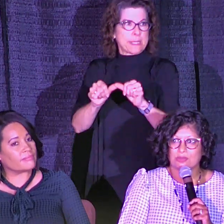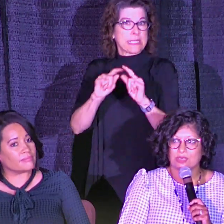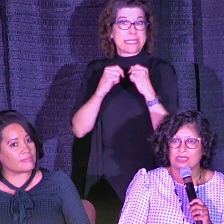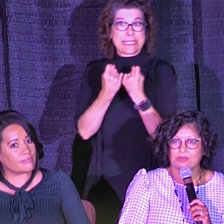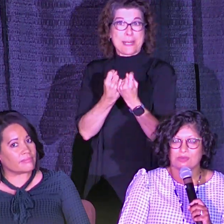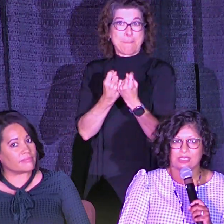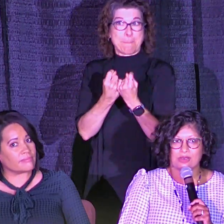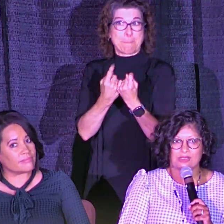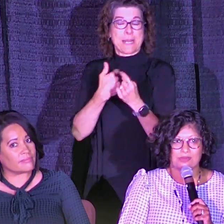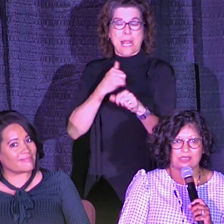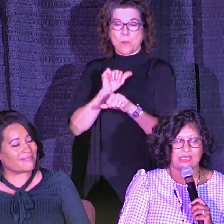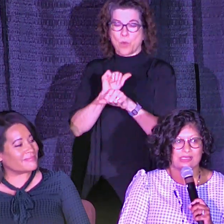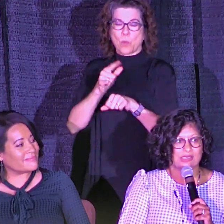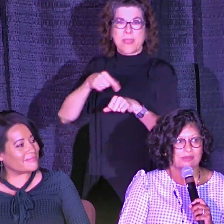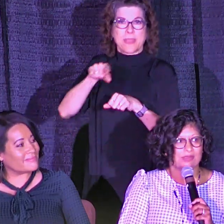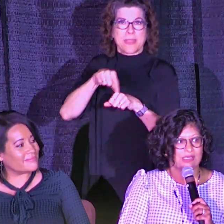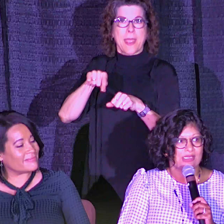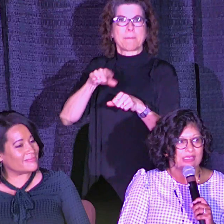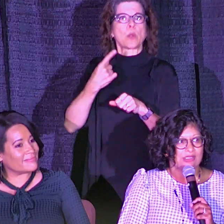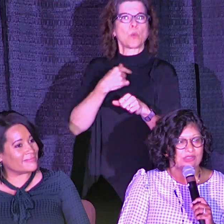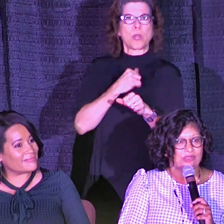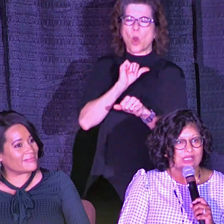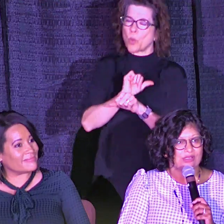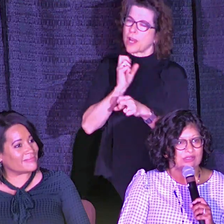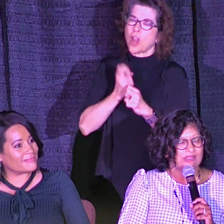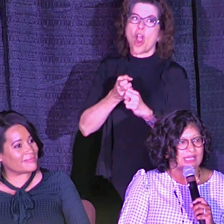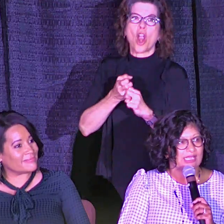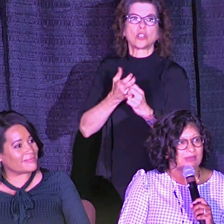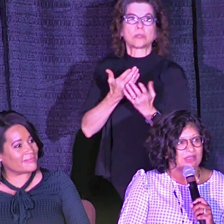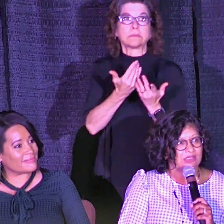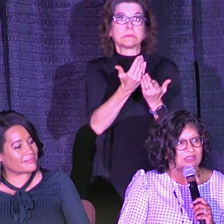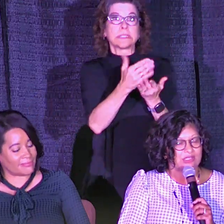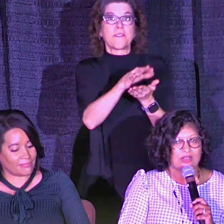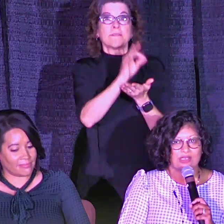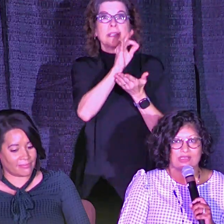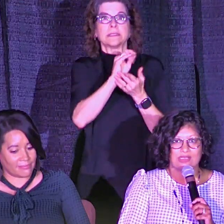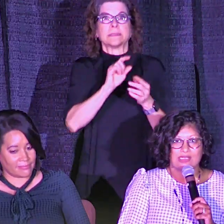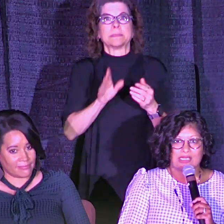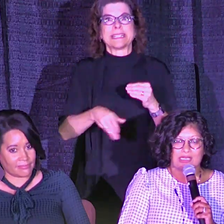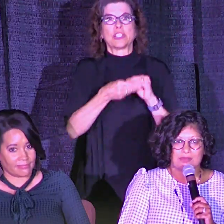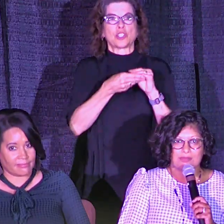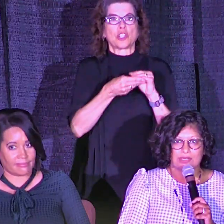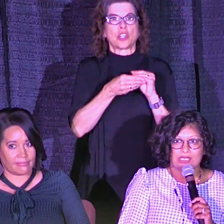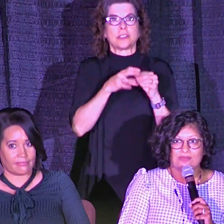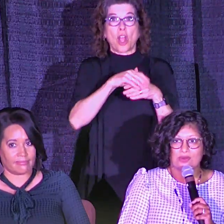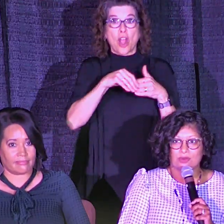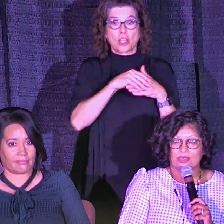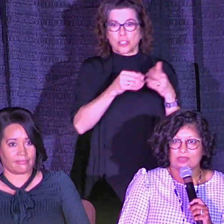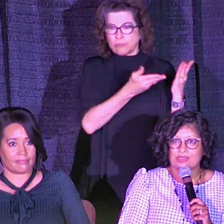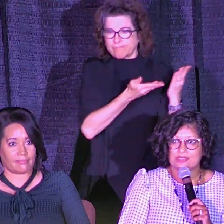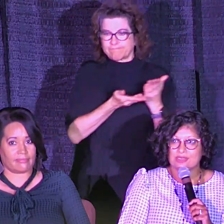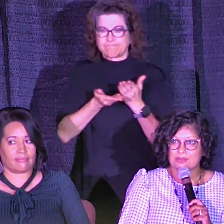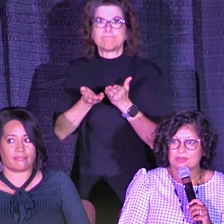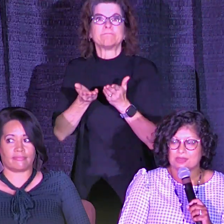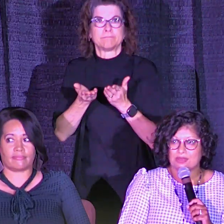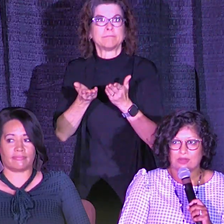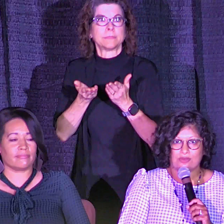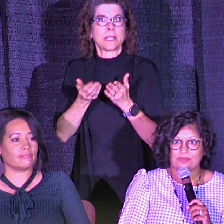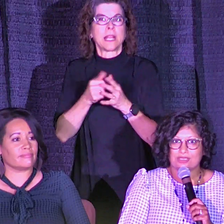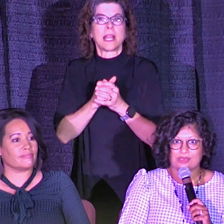with, we're working really hard to bring on some additional dollars that came out this year and bringing forward